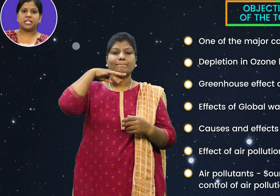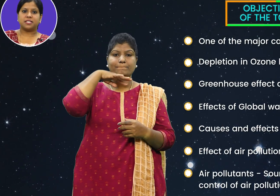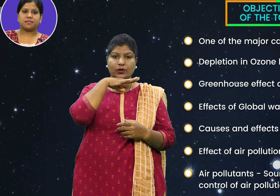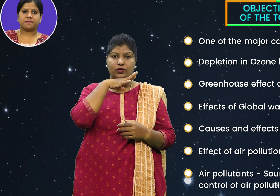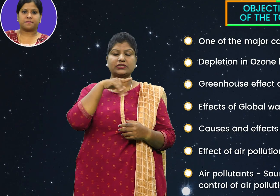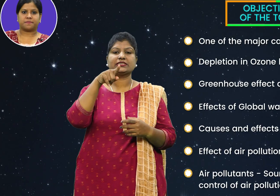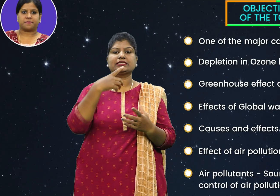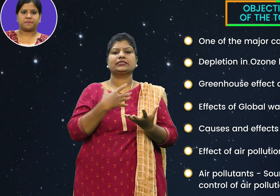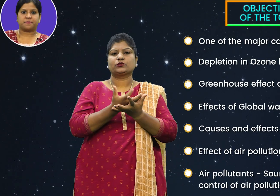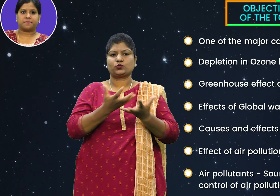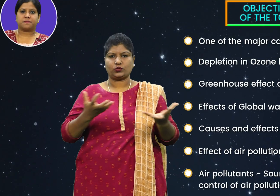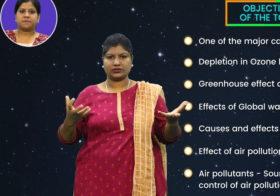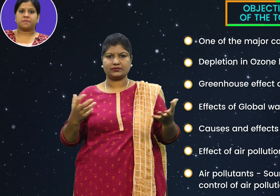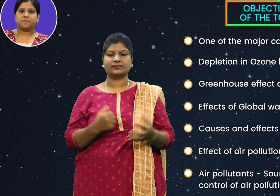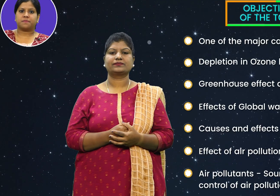sources